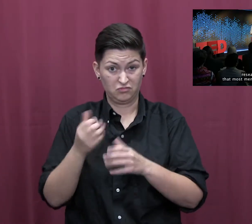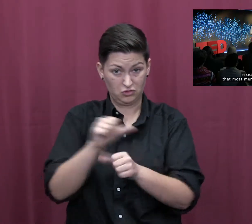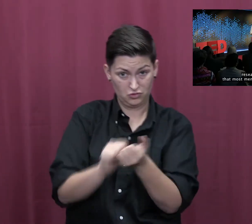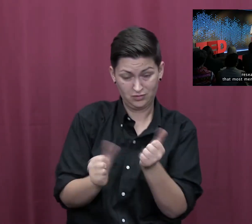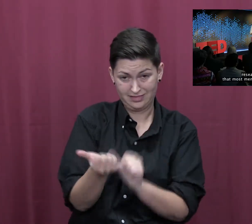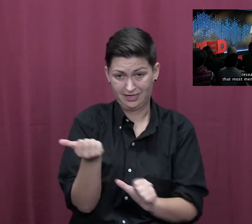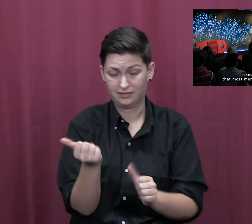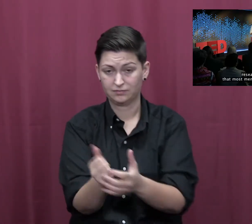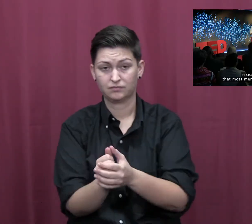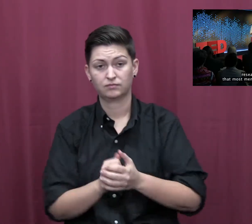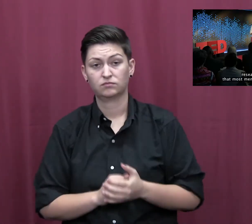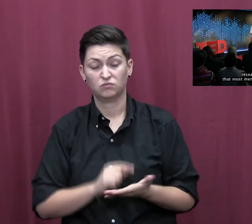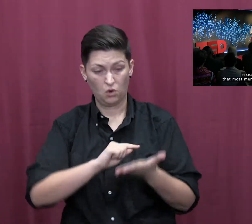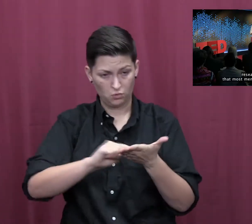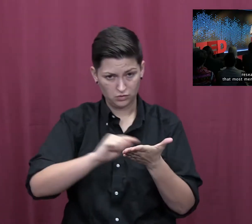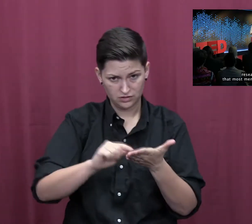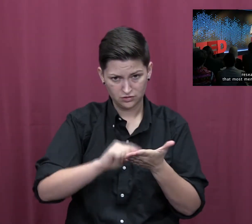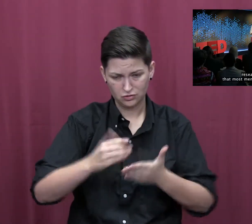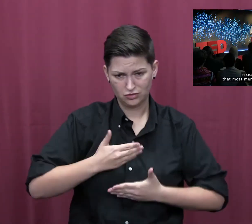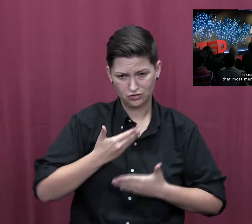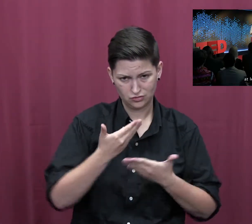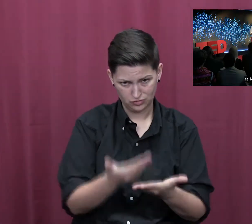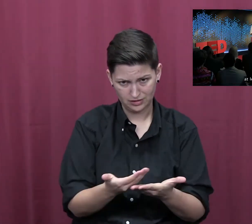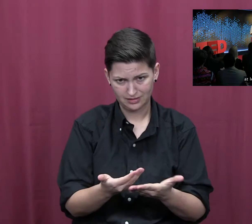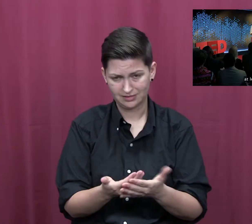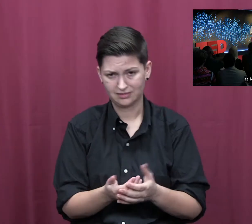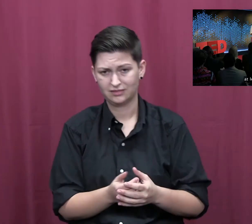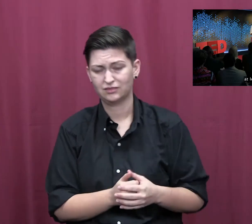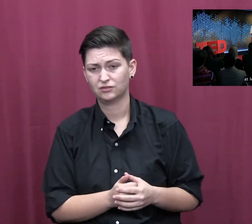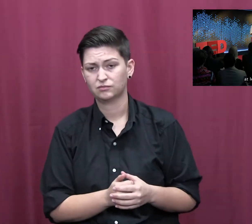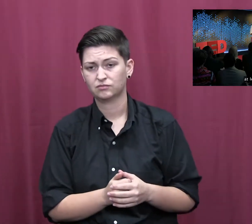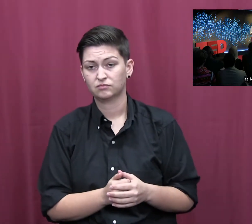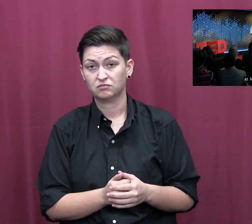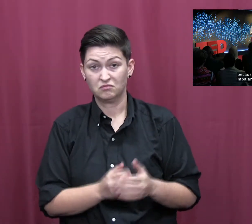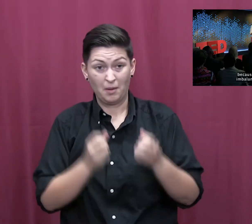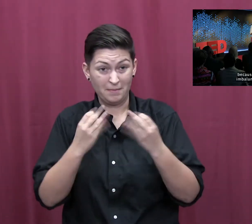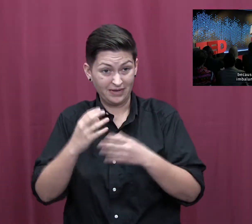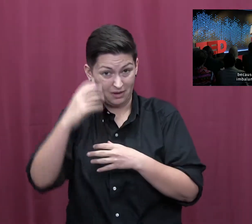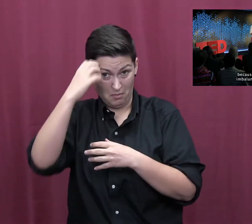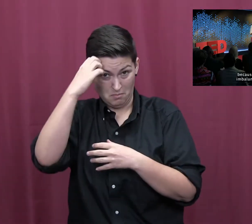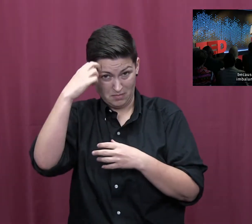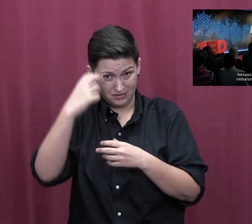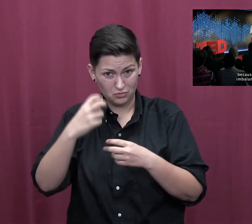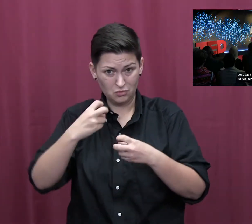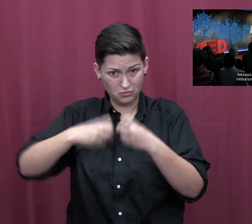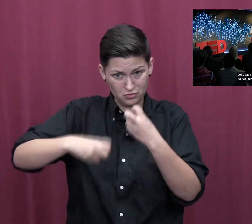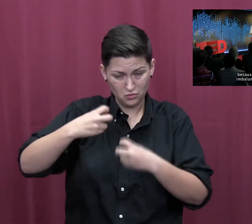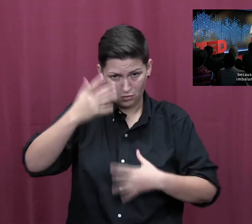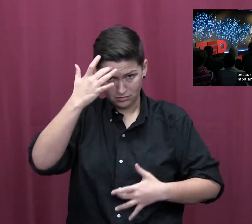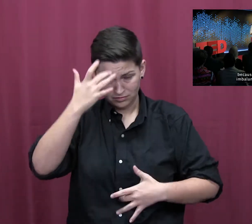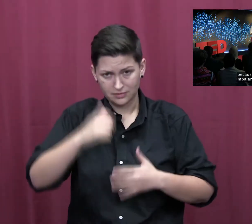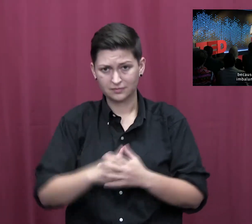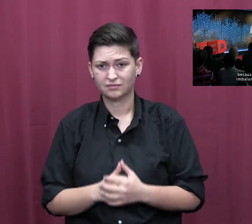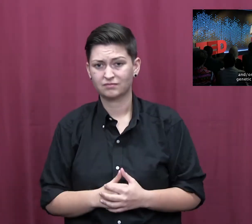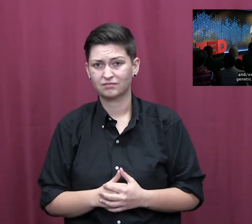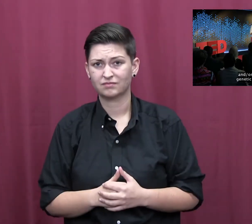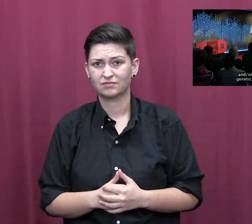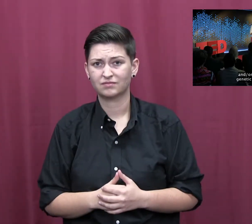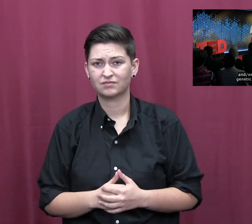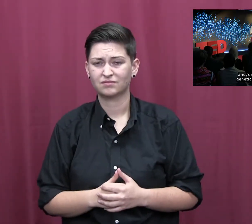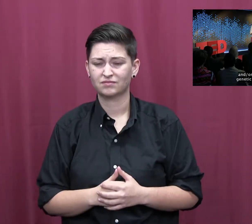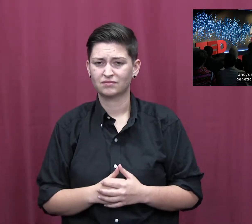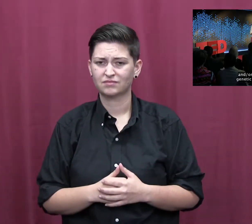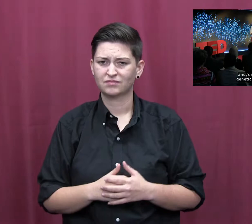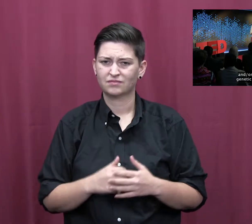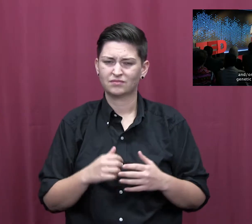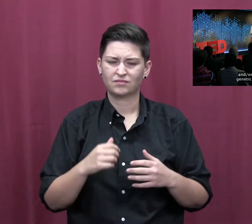research suggests that most mental disorders develop, at least in part, because of a chemical imbalance in the brain